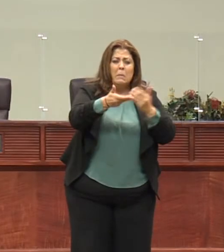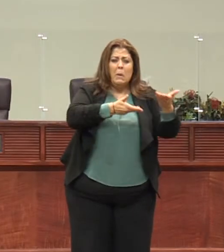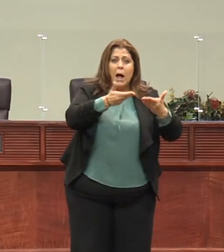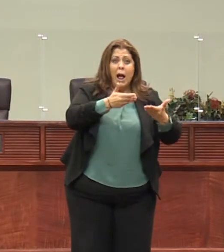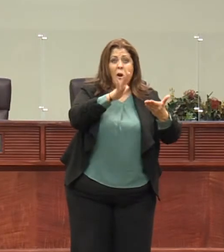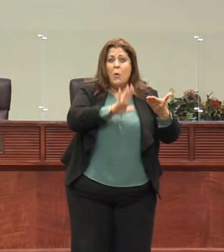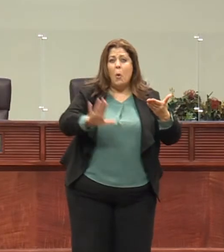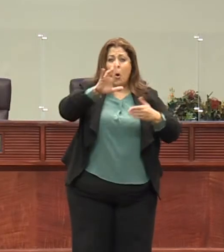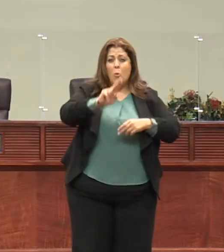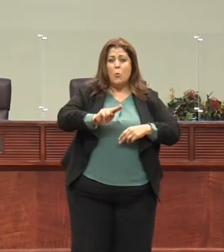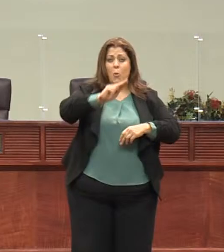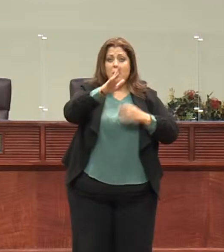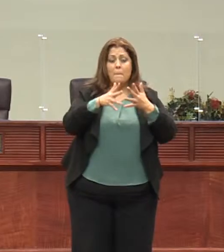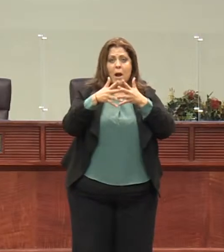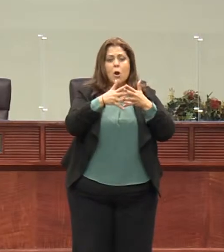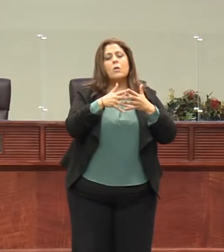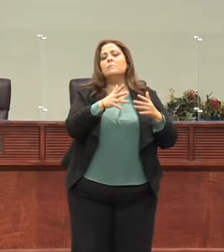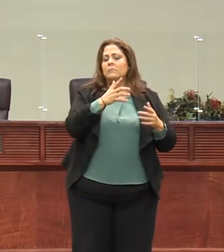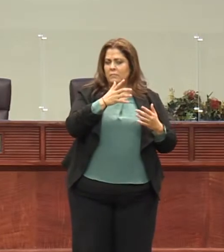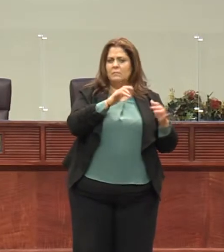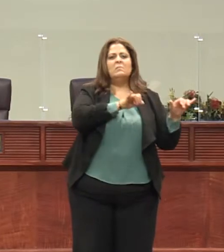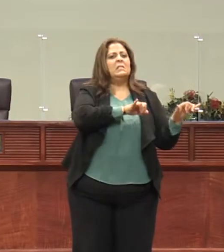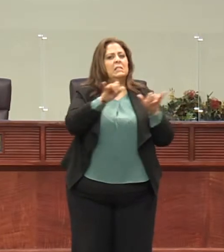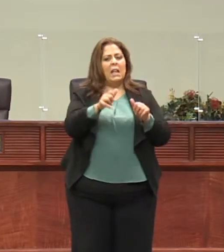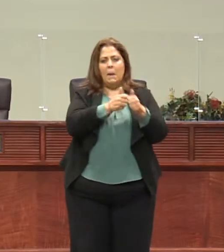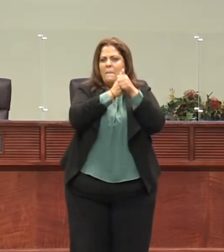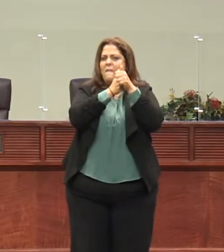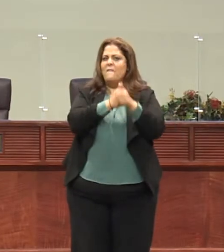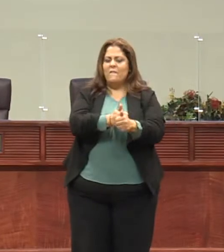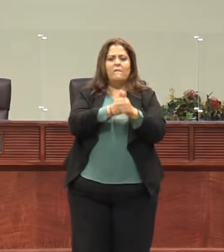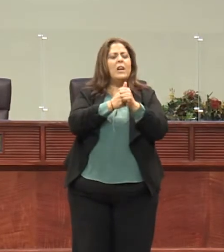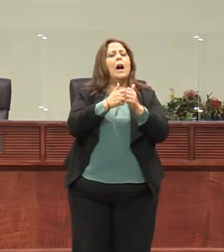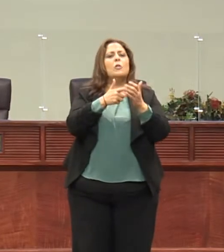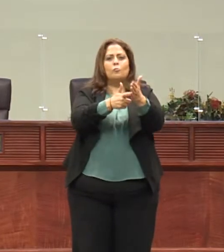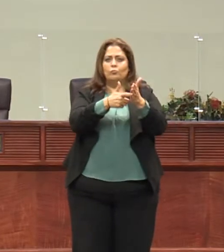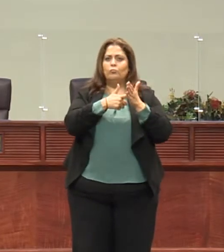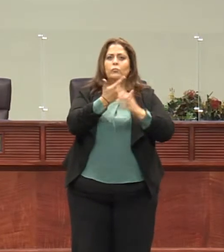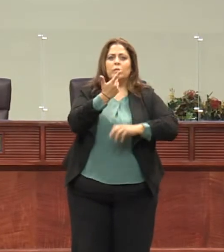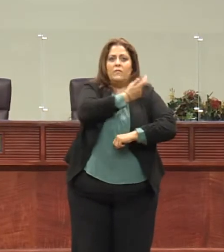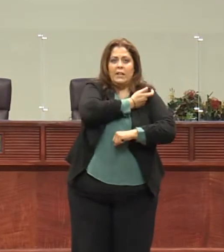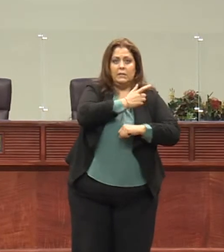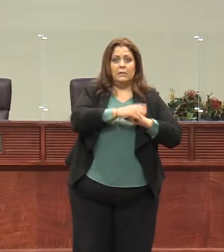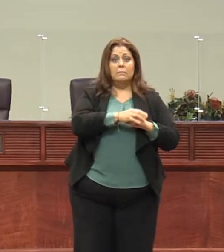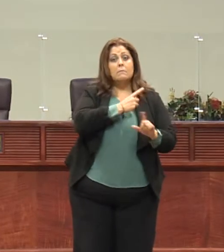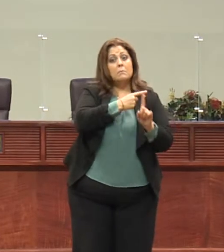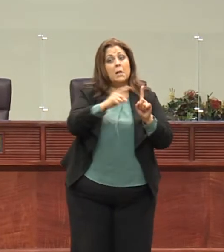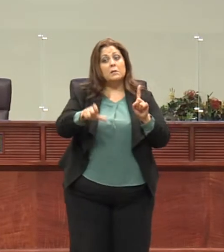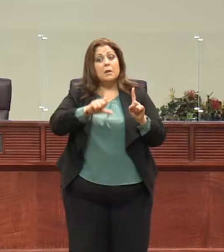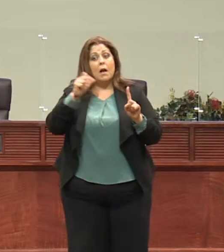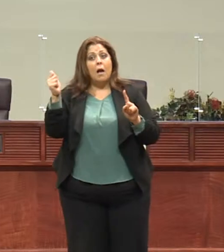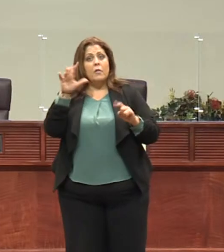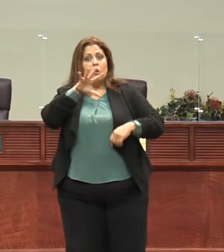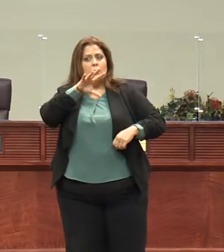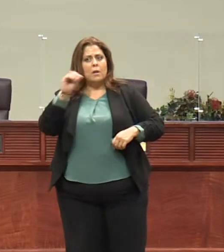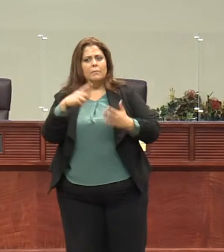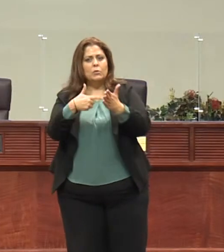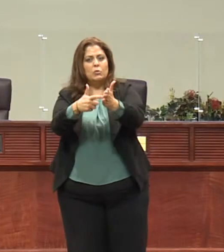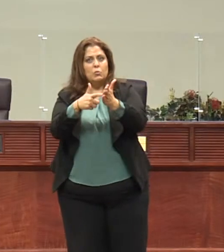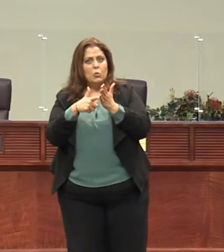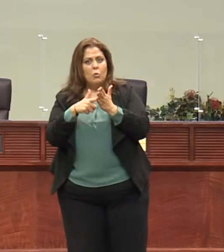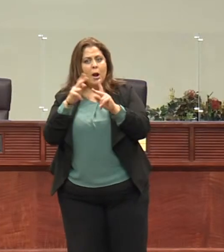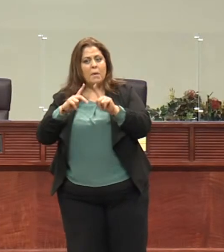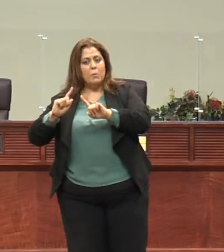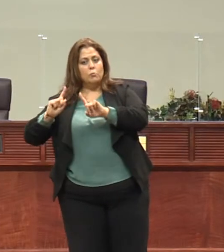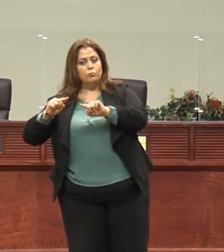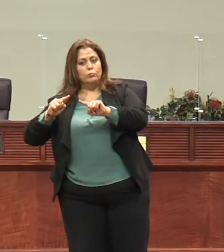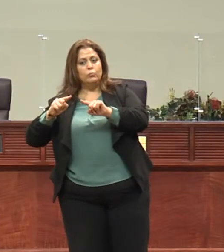lead. I'm also pleased that Disney and other public and private employers are stepping up and not only requiring patrons and employees to